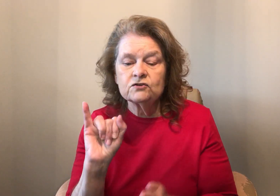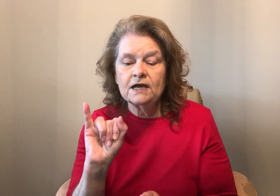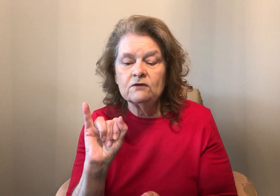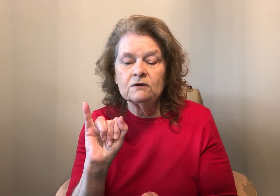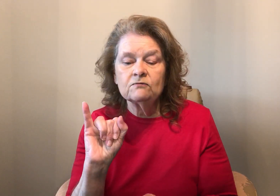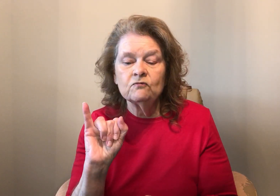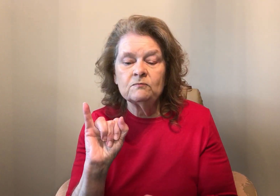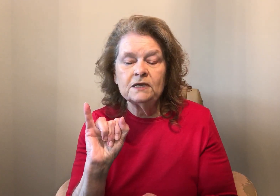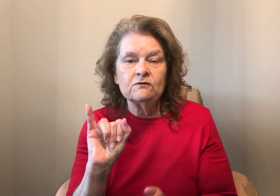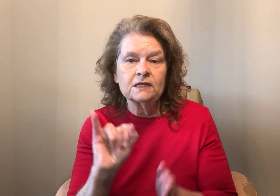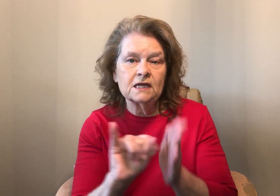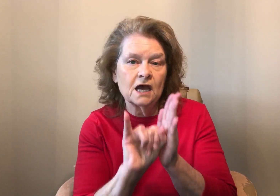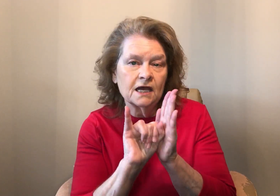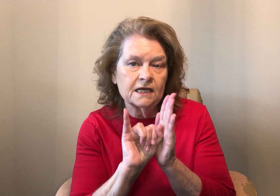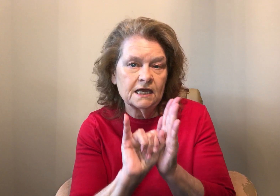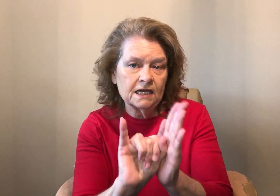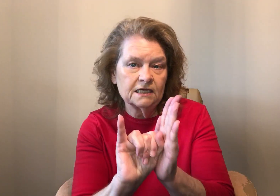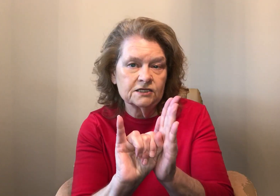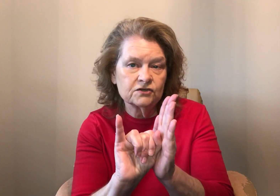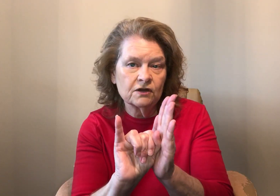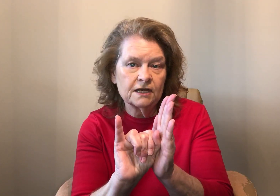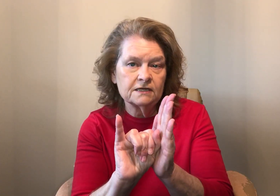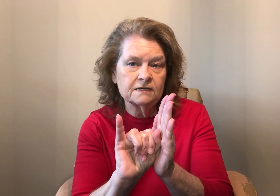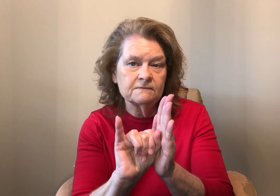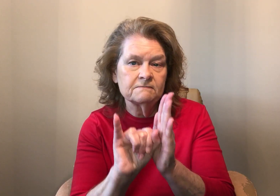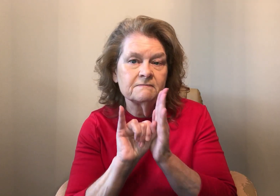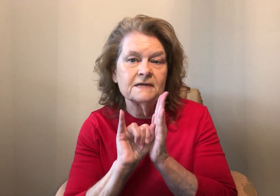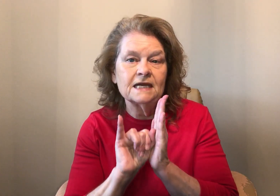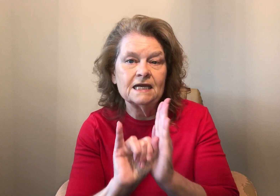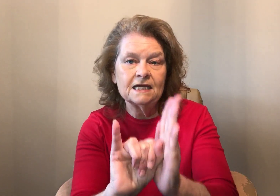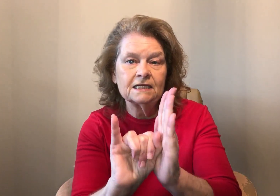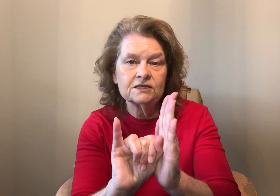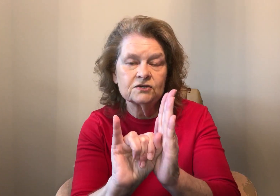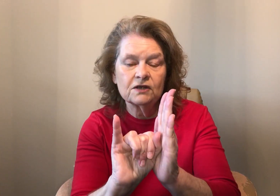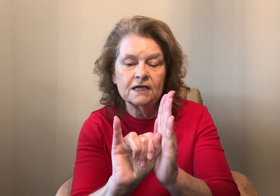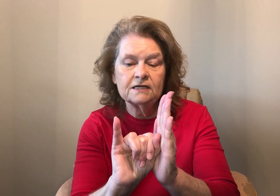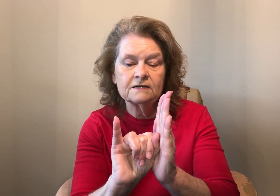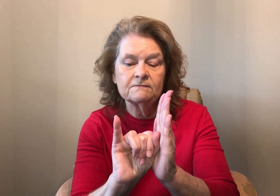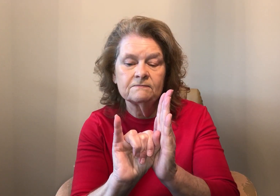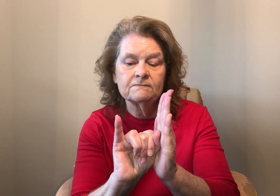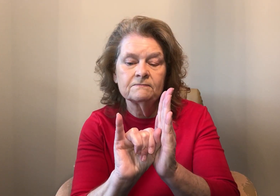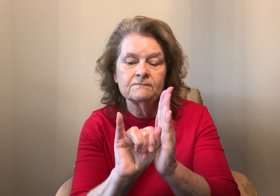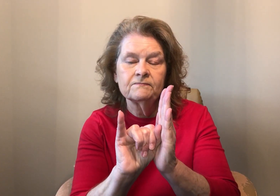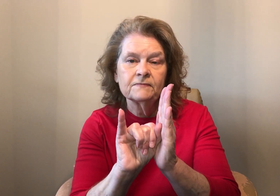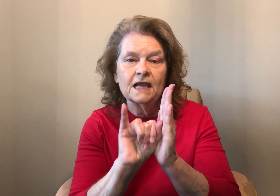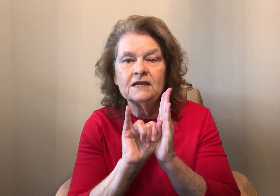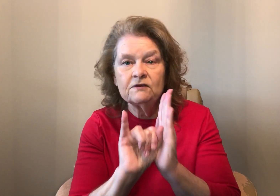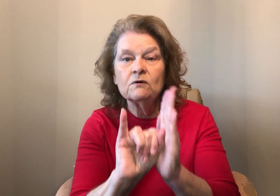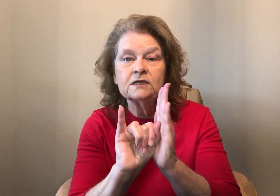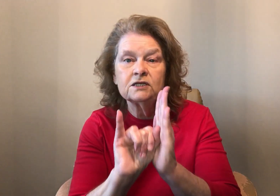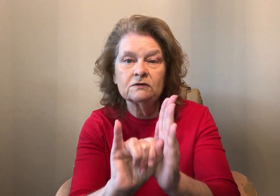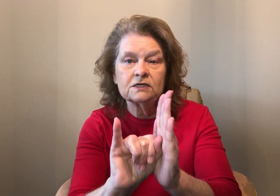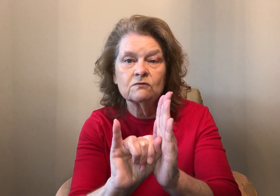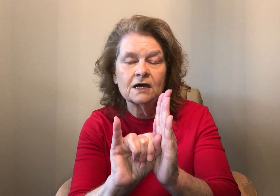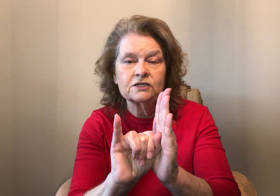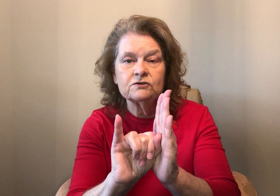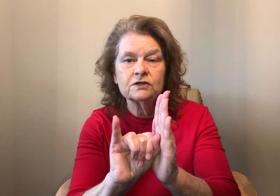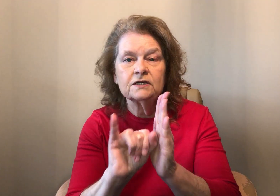Illustrate would be with an I. Illustrate, illustrate, And if you wanted to do it twice, you could.